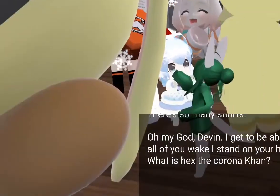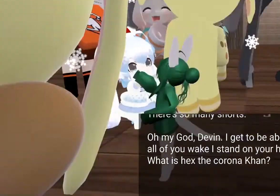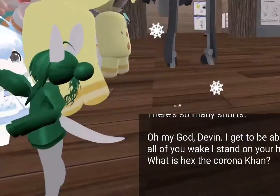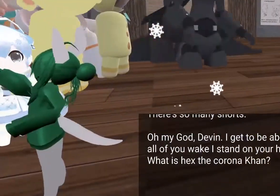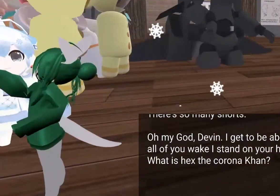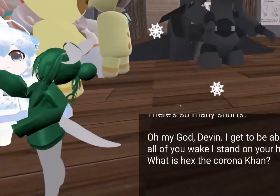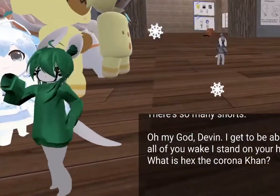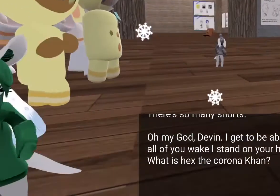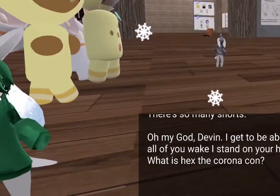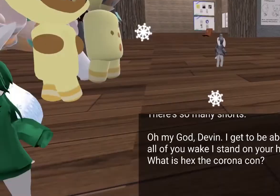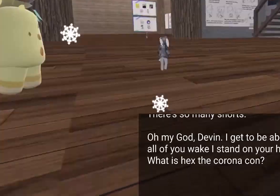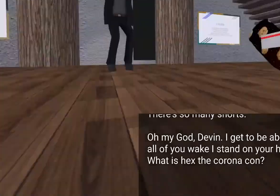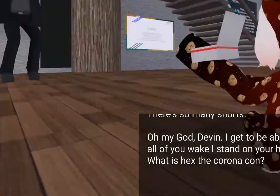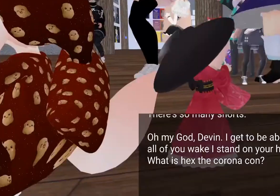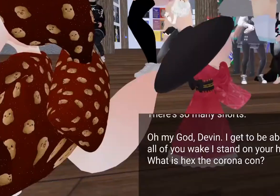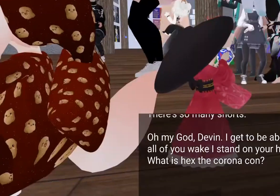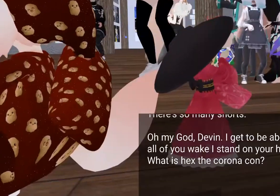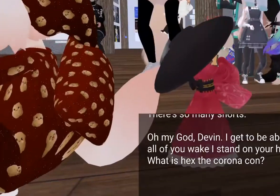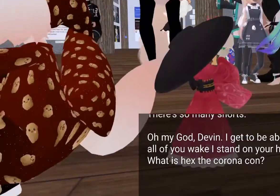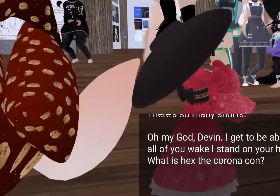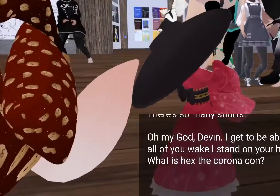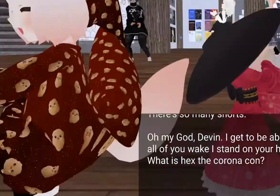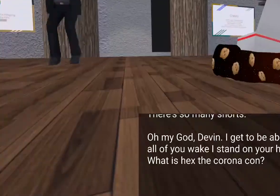Oh boy.